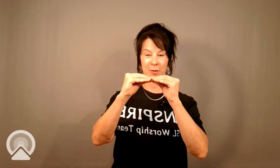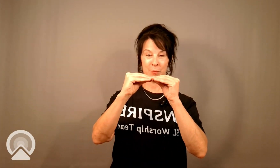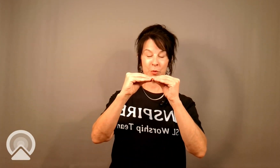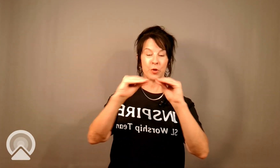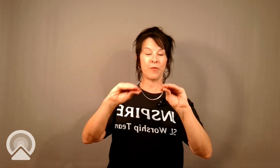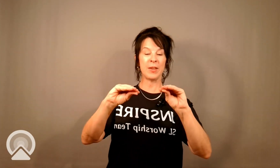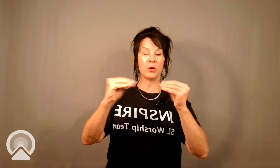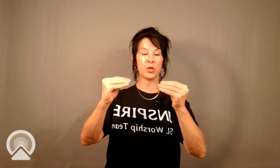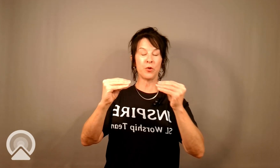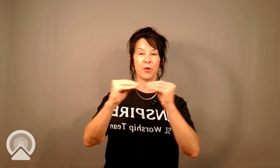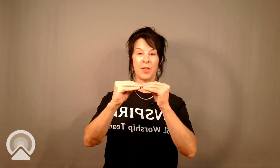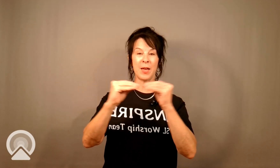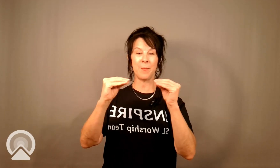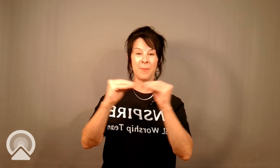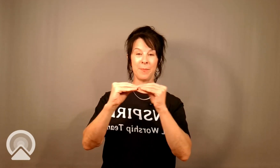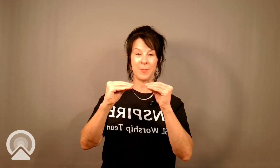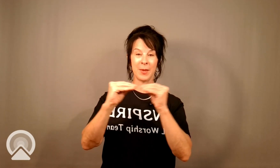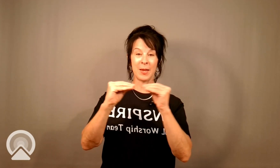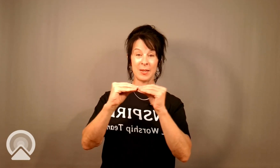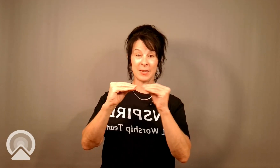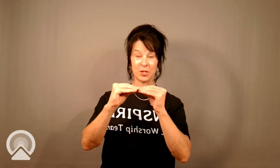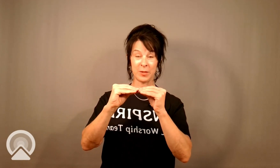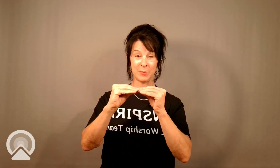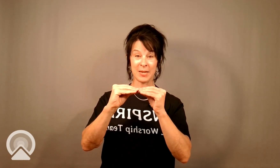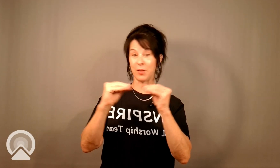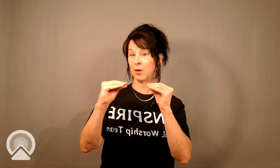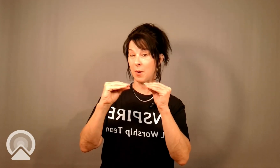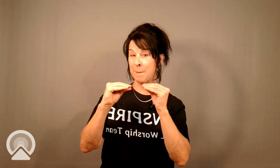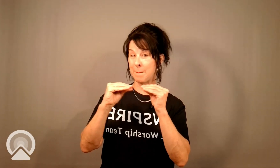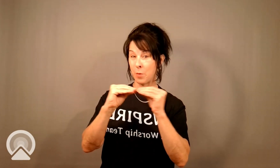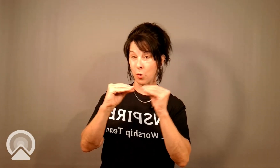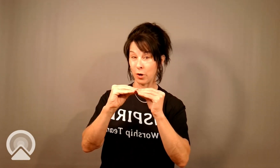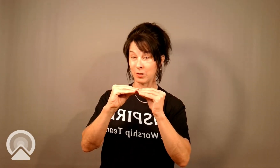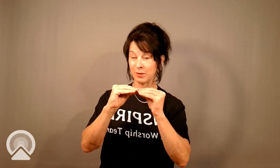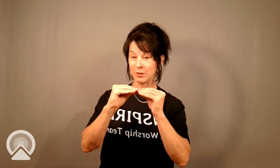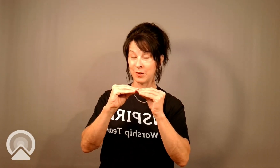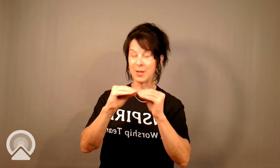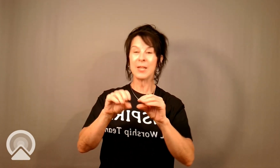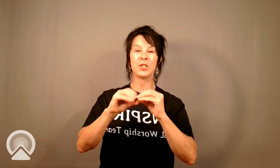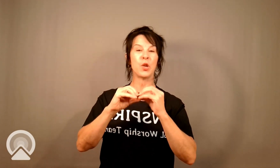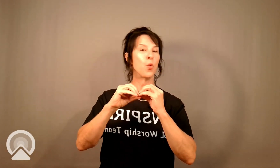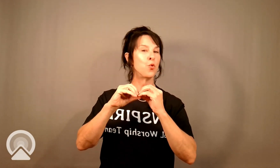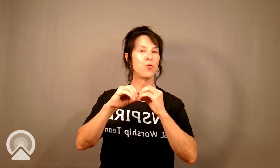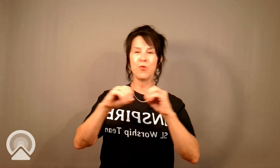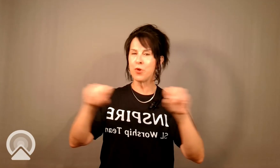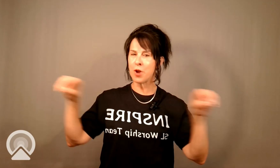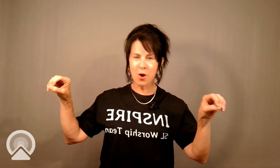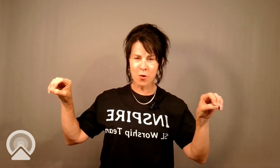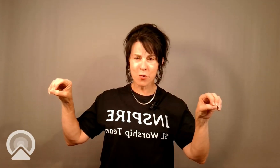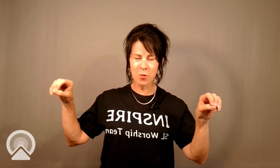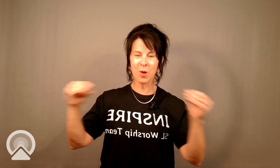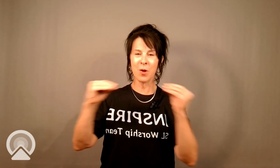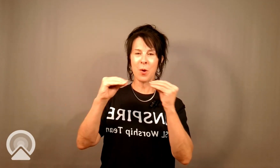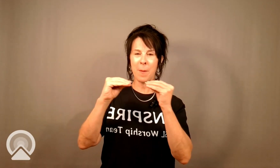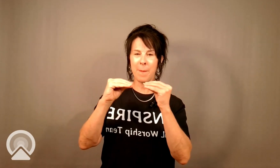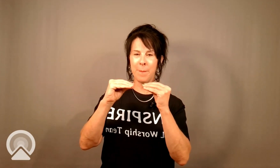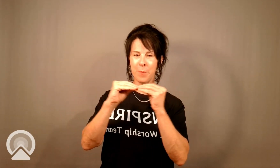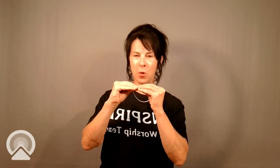Put your fingers on your thumb and touch them together. More. So no